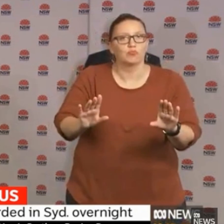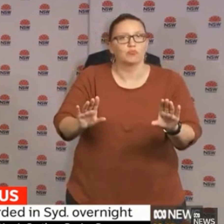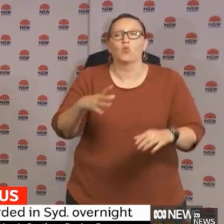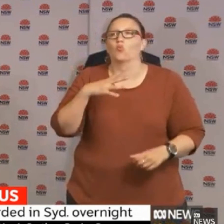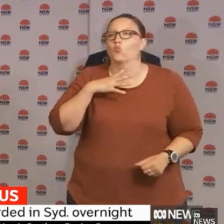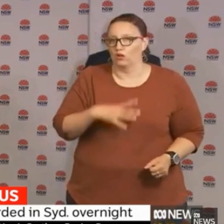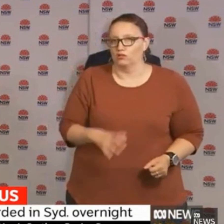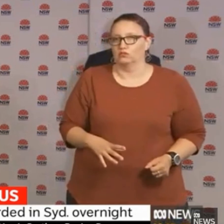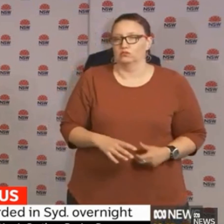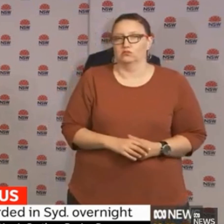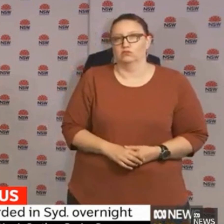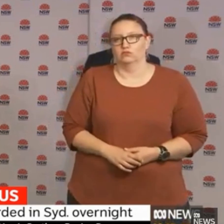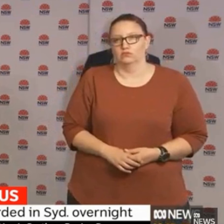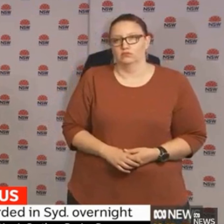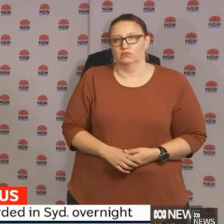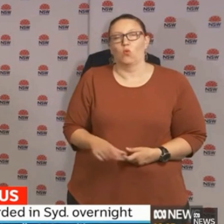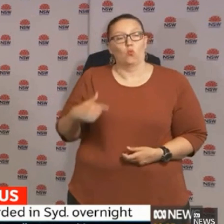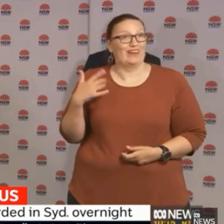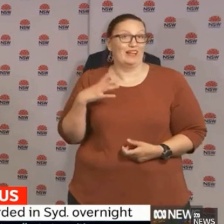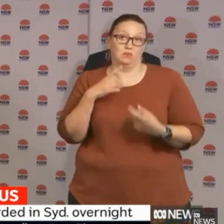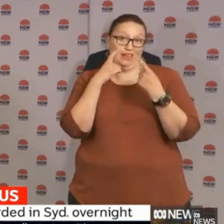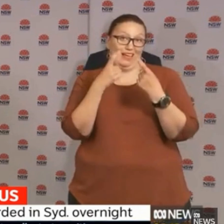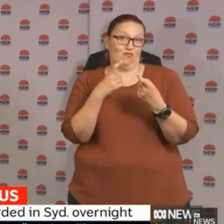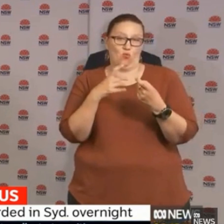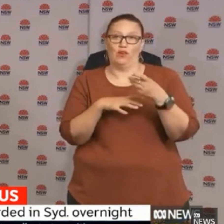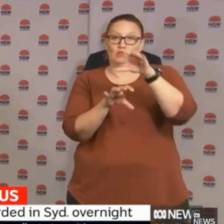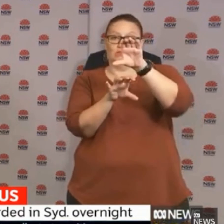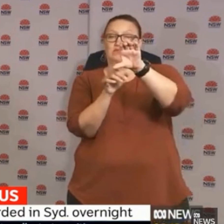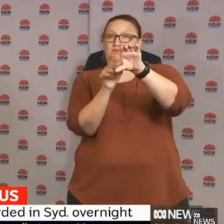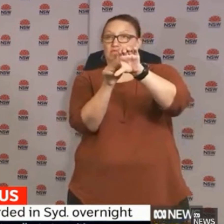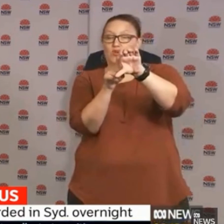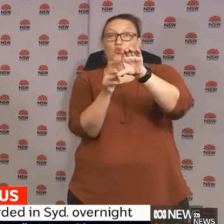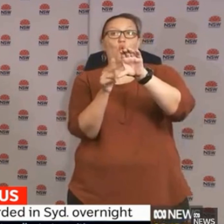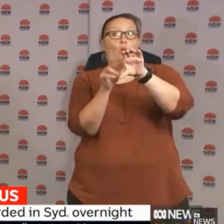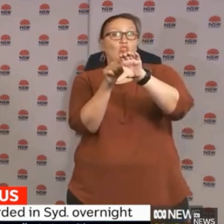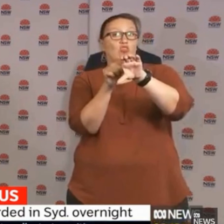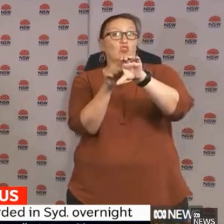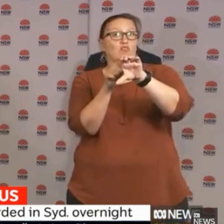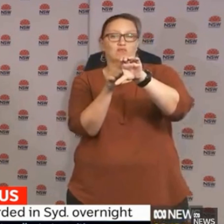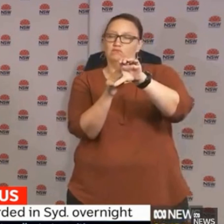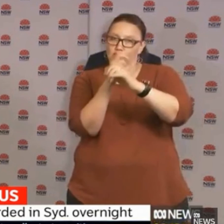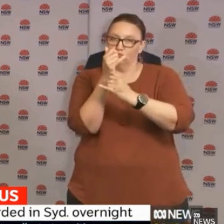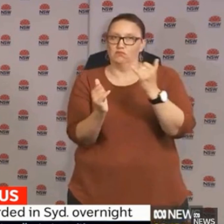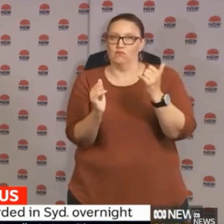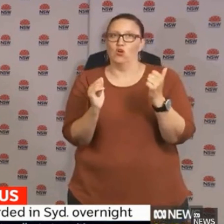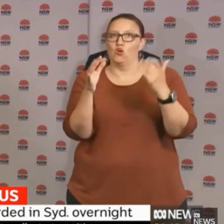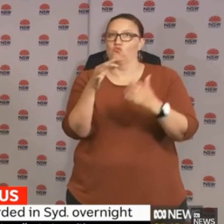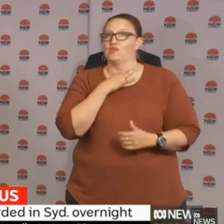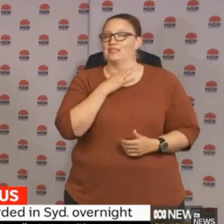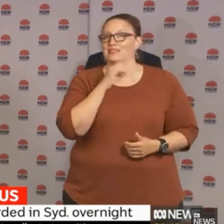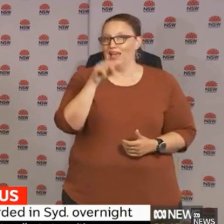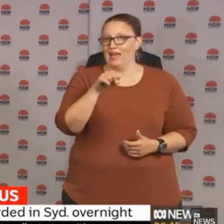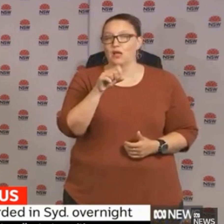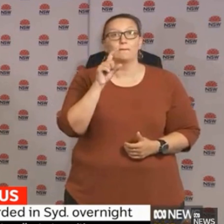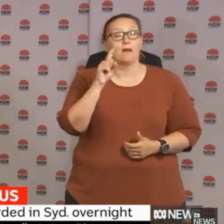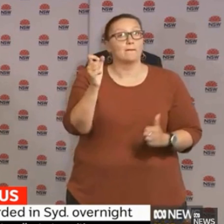to be very cautious. We know that the northern end of the Northern Beaches is an area where there is much greater risk, but we also